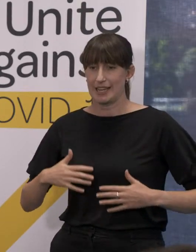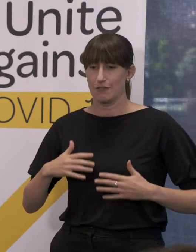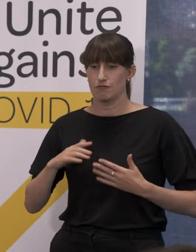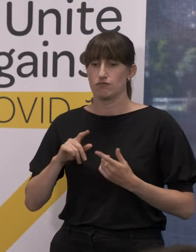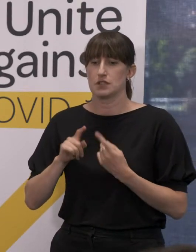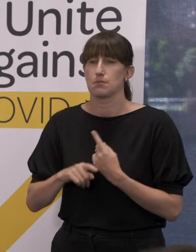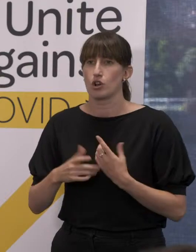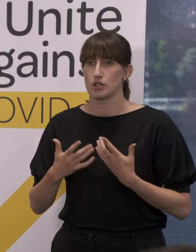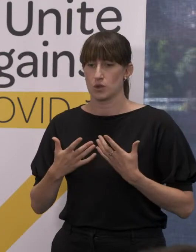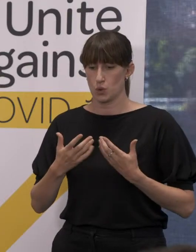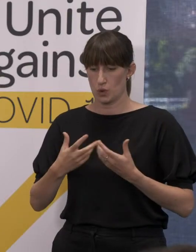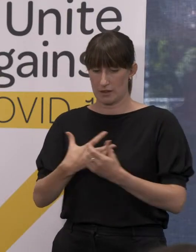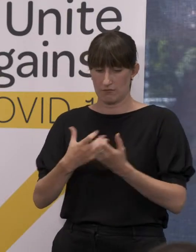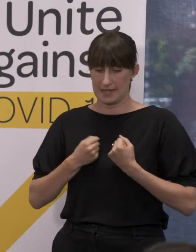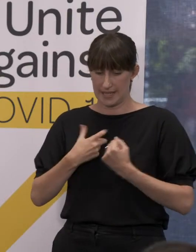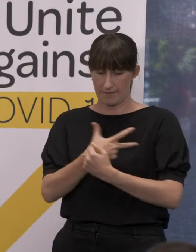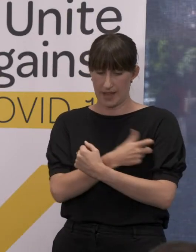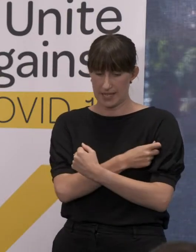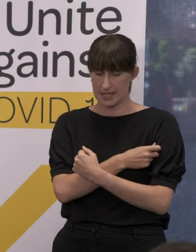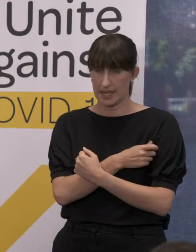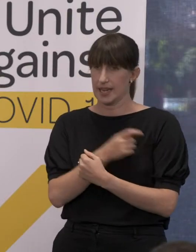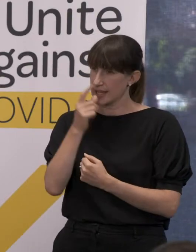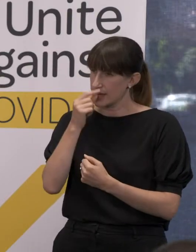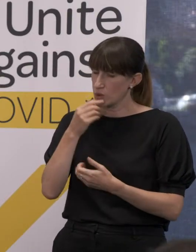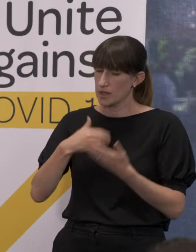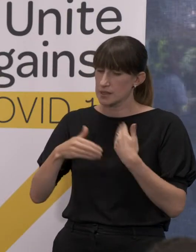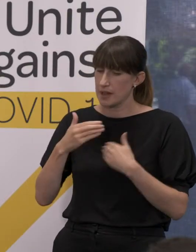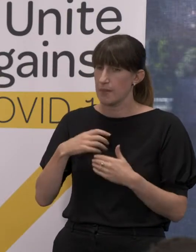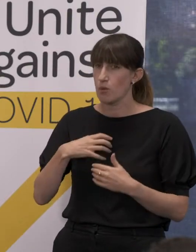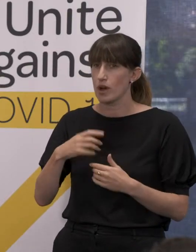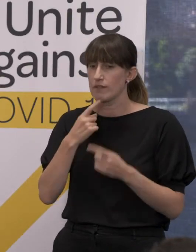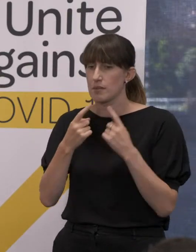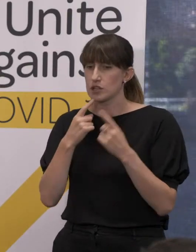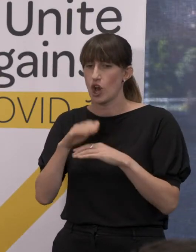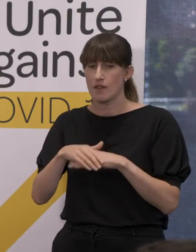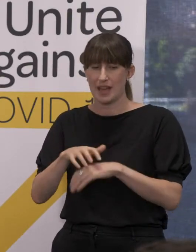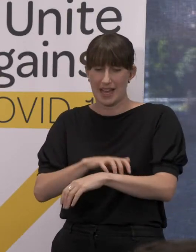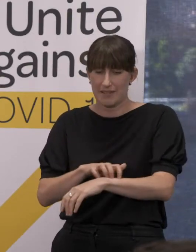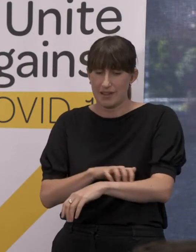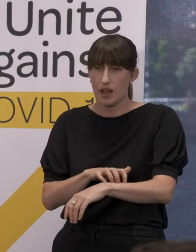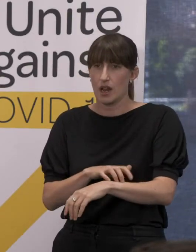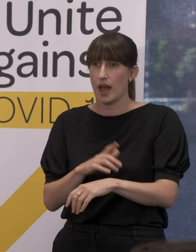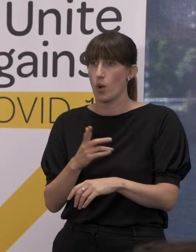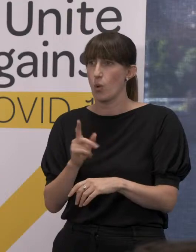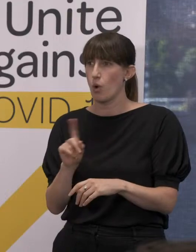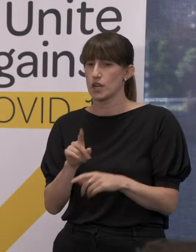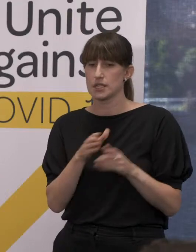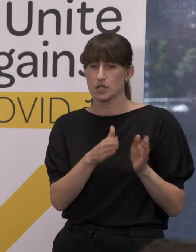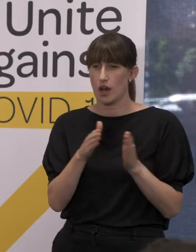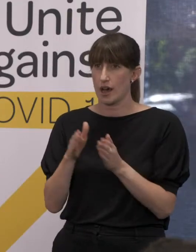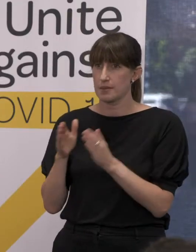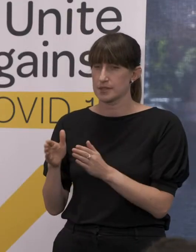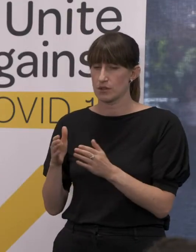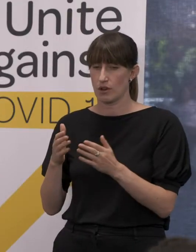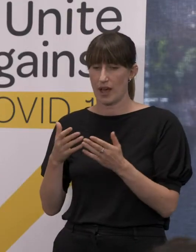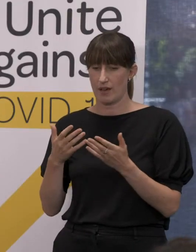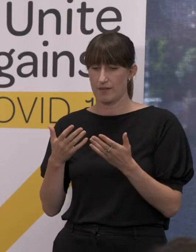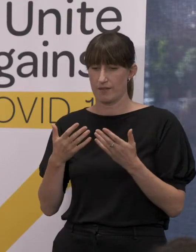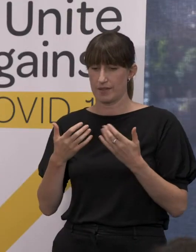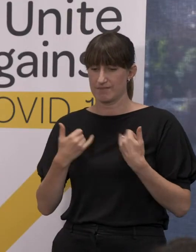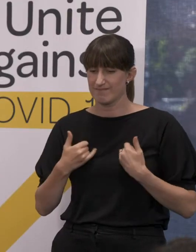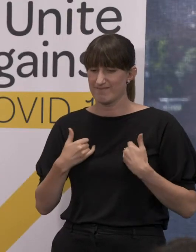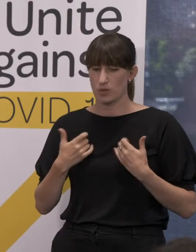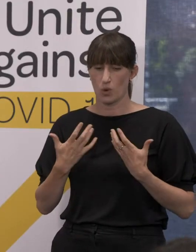bit about, how does someone know whether they might be allergic to the vaccine or what it is that causes that sort of allergy? Yeah, well, there are